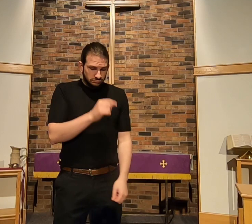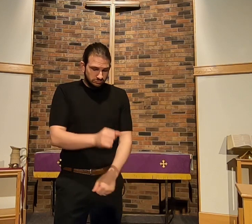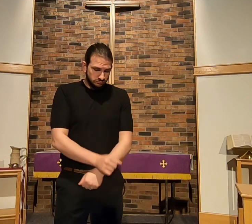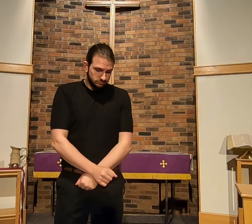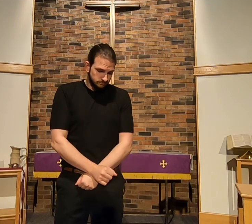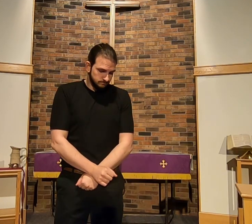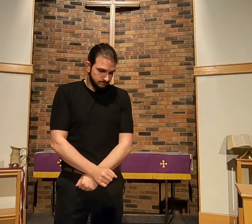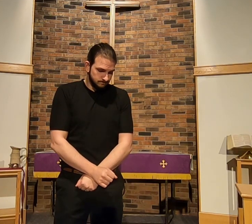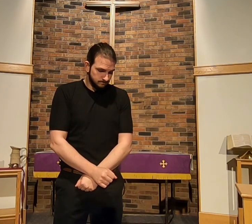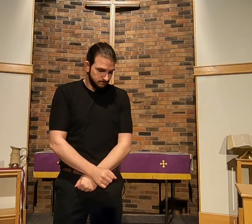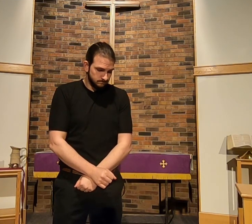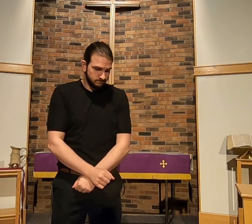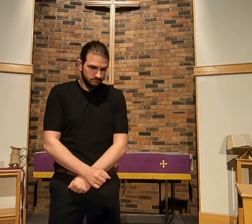But Jesus did not answer,